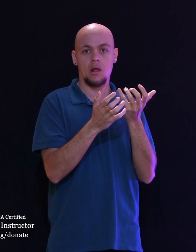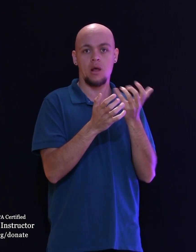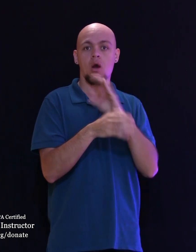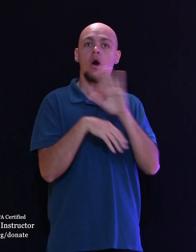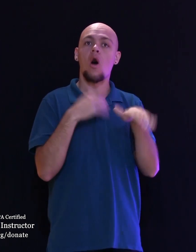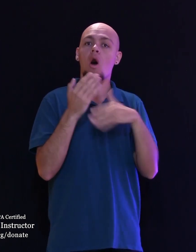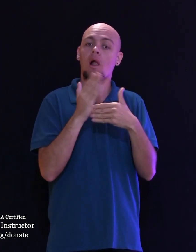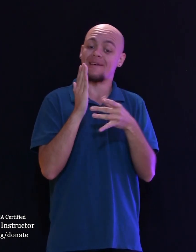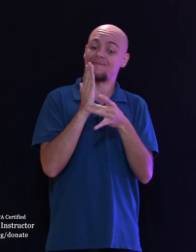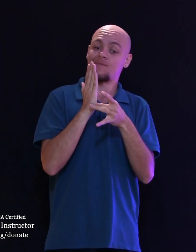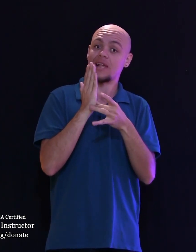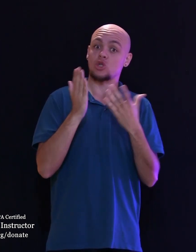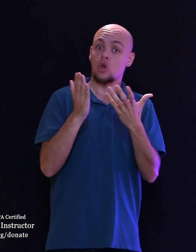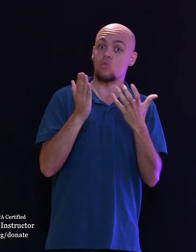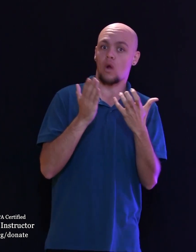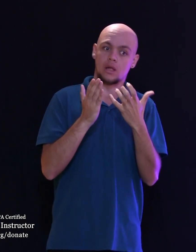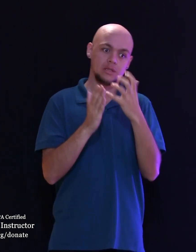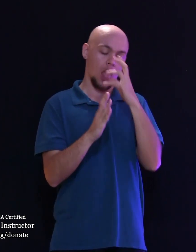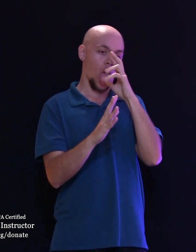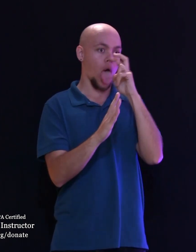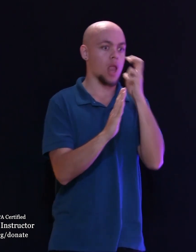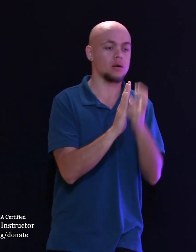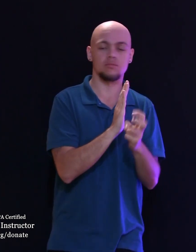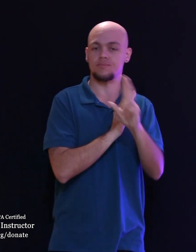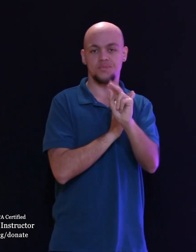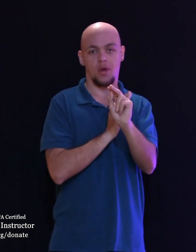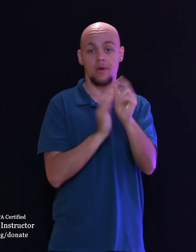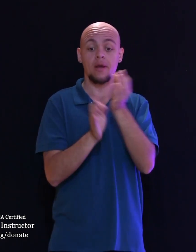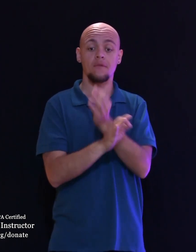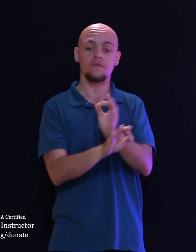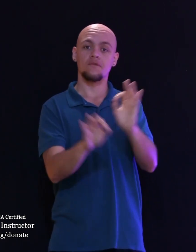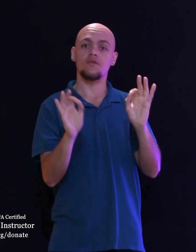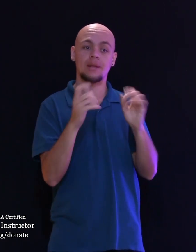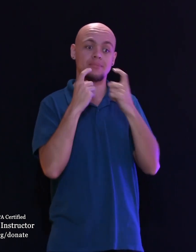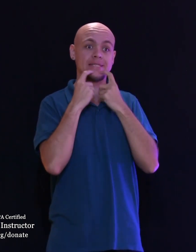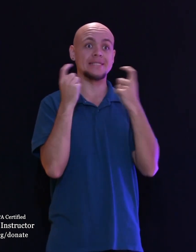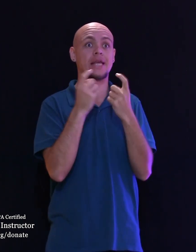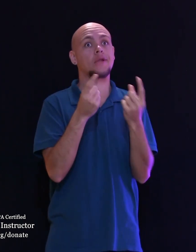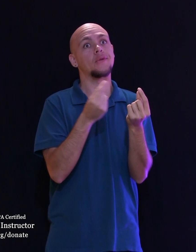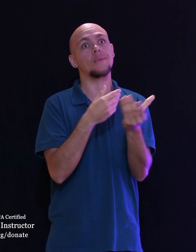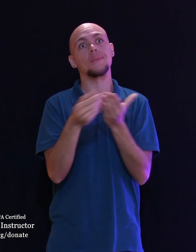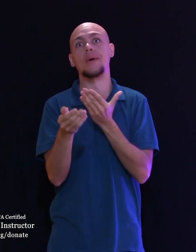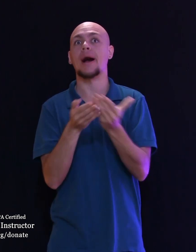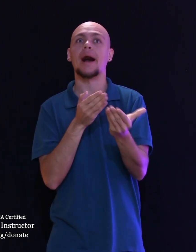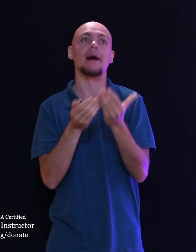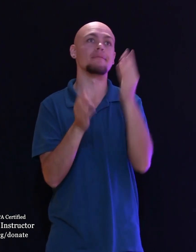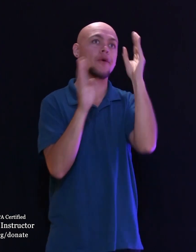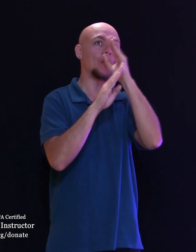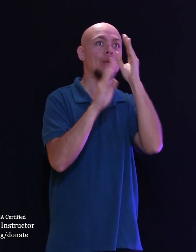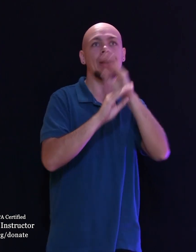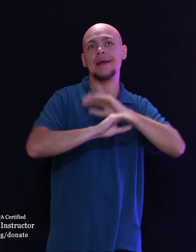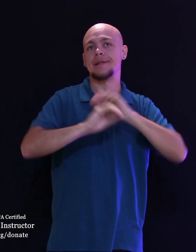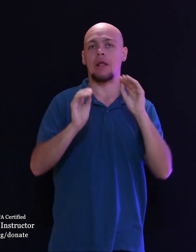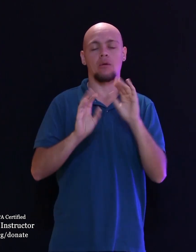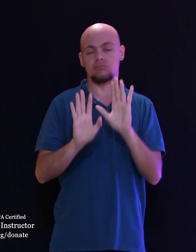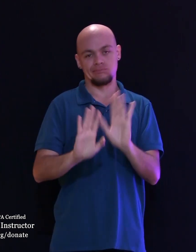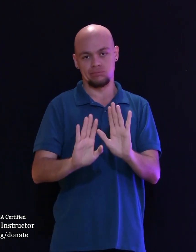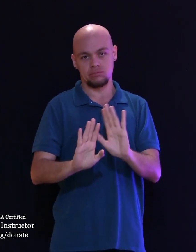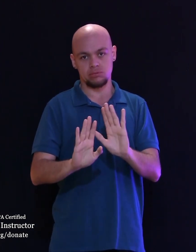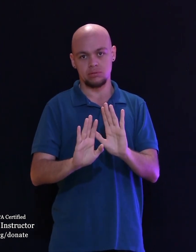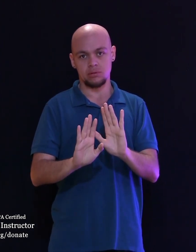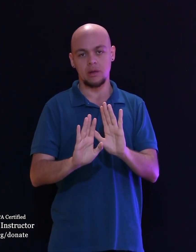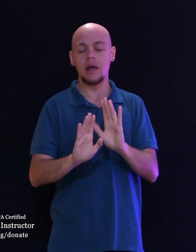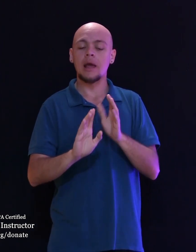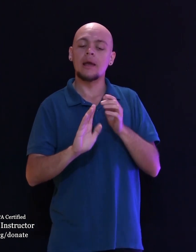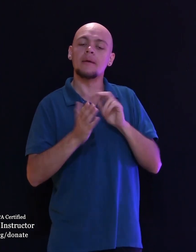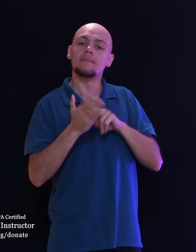into your flesh. That's not what this is about. Freedom is not about you can sin and do whatever you want. You don't have to worry about it. Instead, it's about